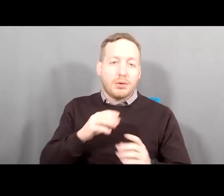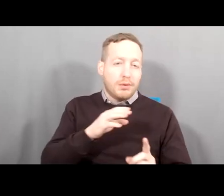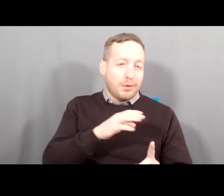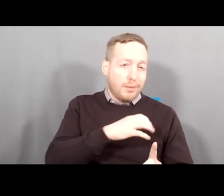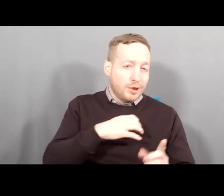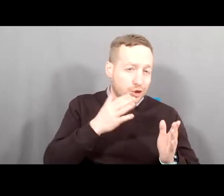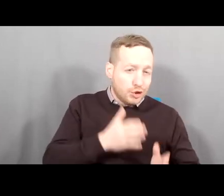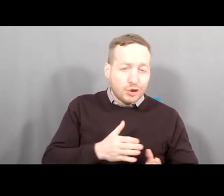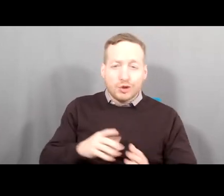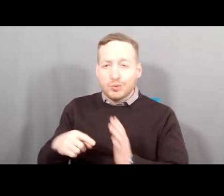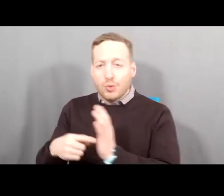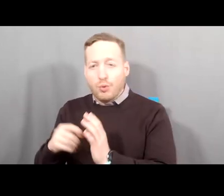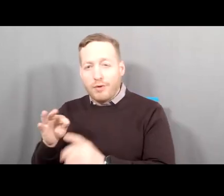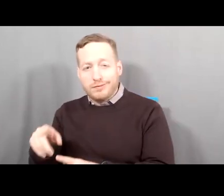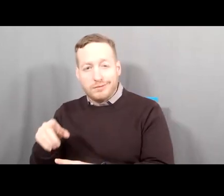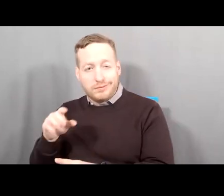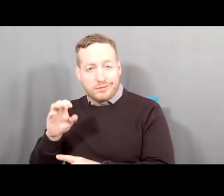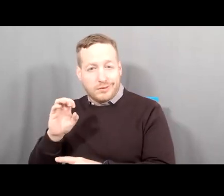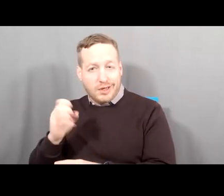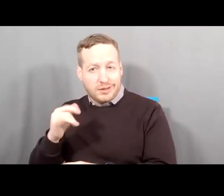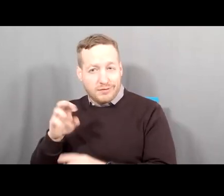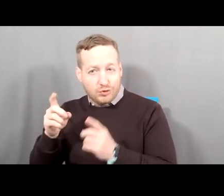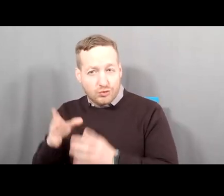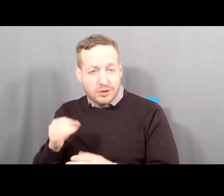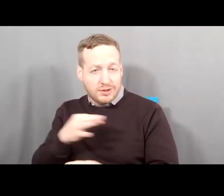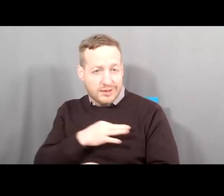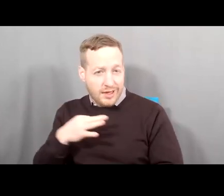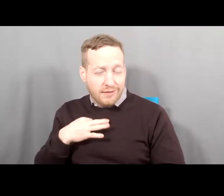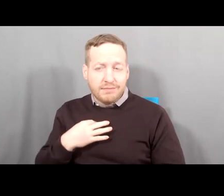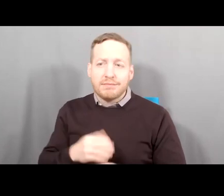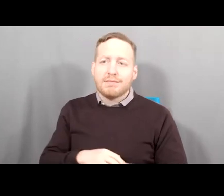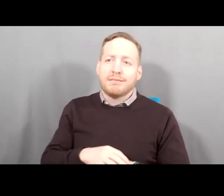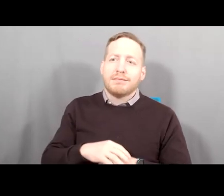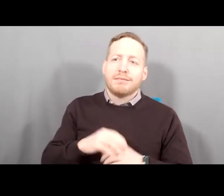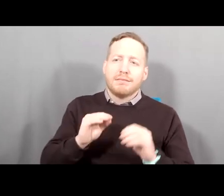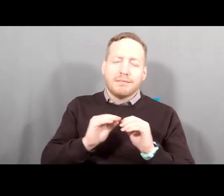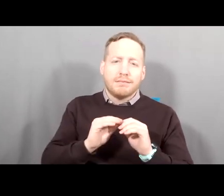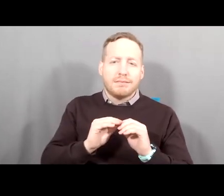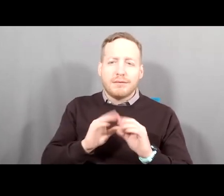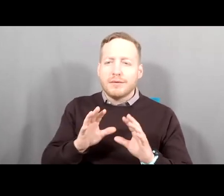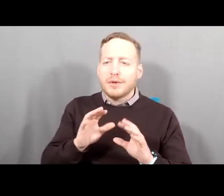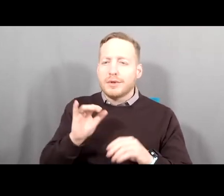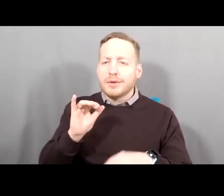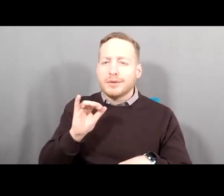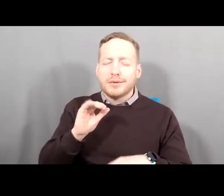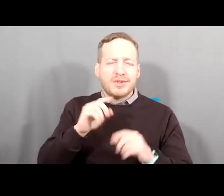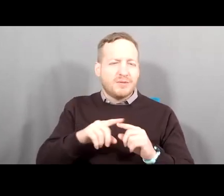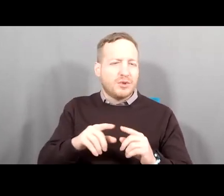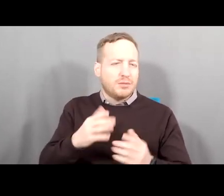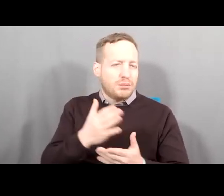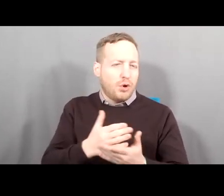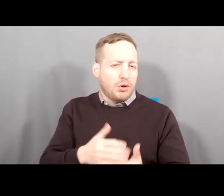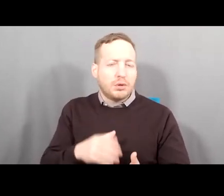clarifying roles and whatnot. The commissioner roles and the roles of the executive director and staff members.